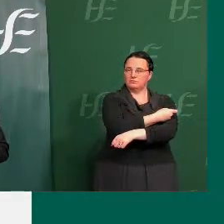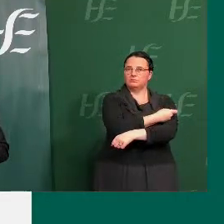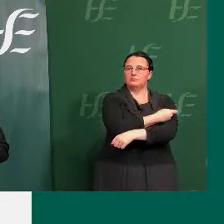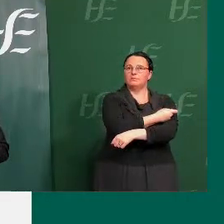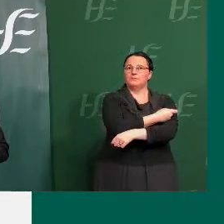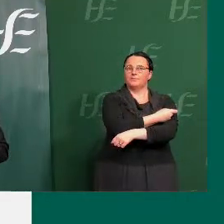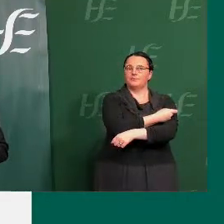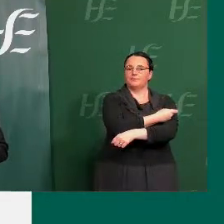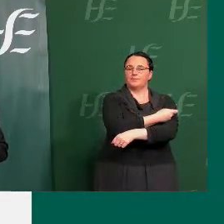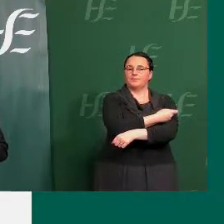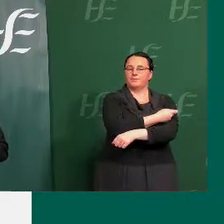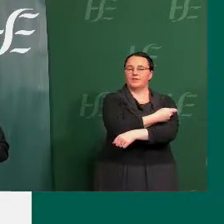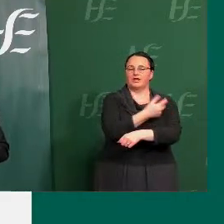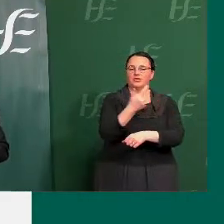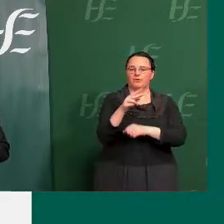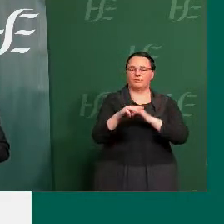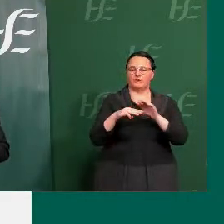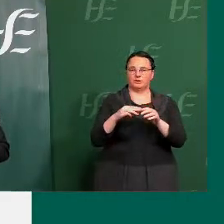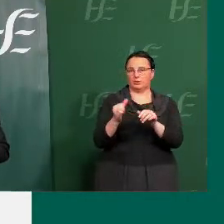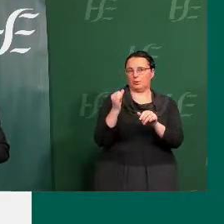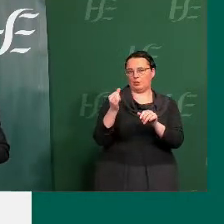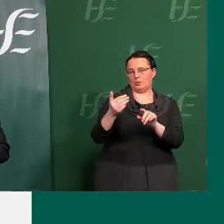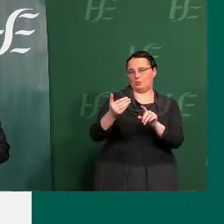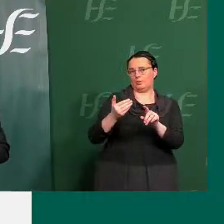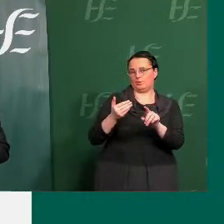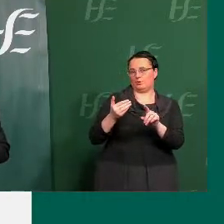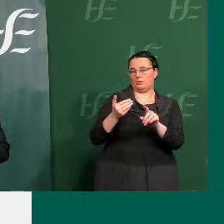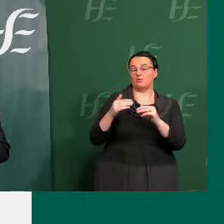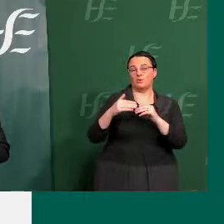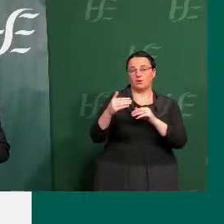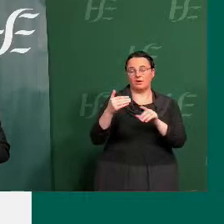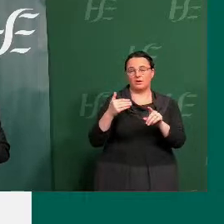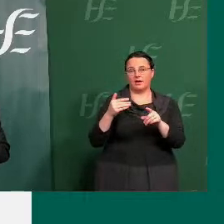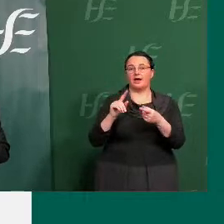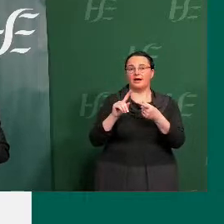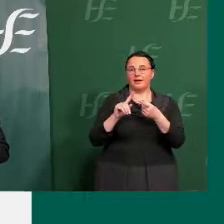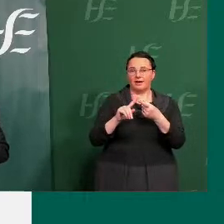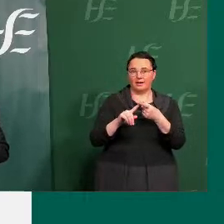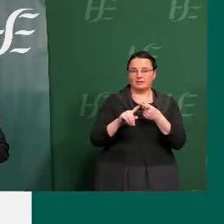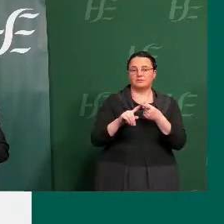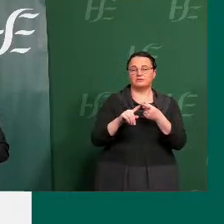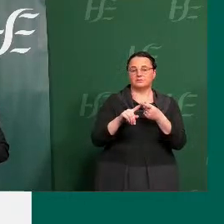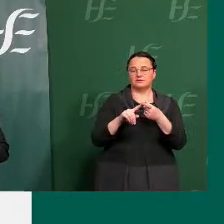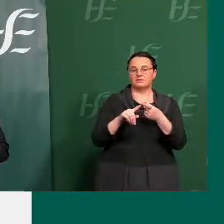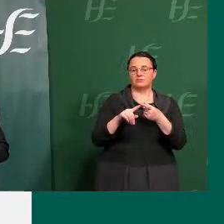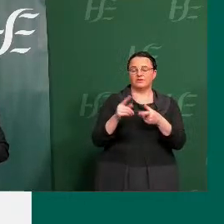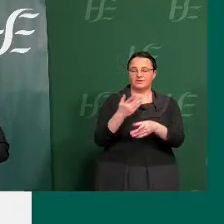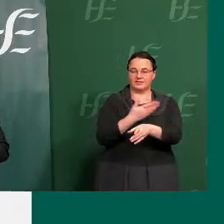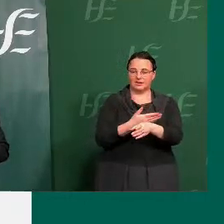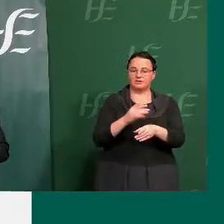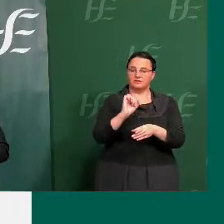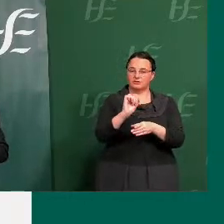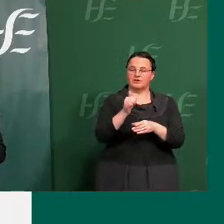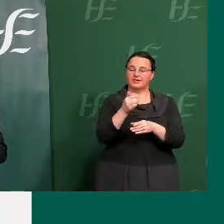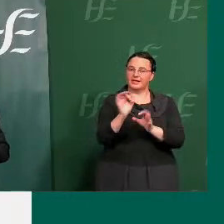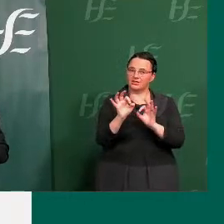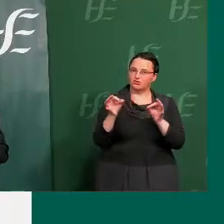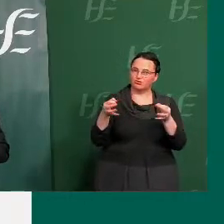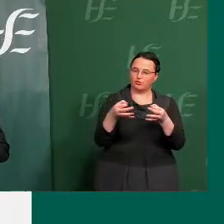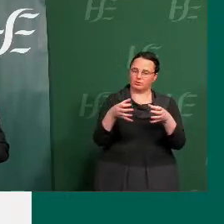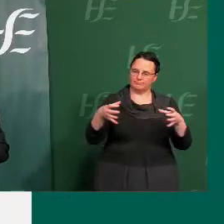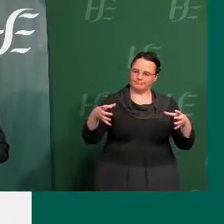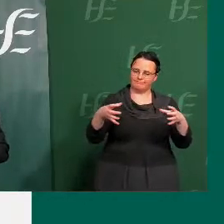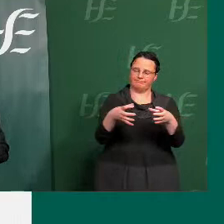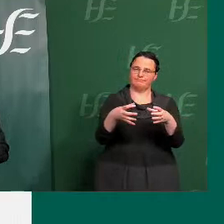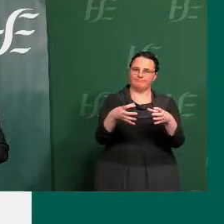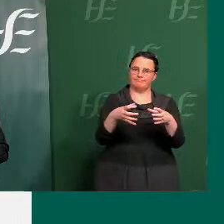months previous to the current date and have commenced the vaccination of your age group or cohort,